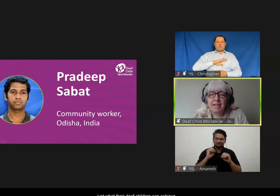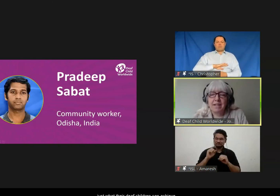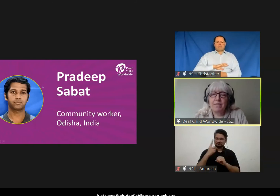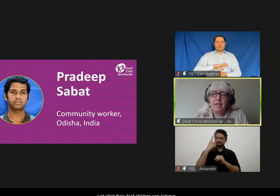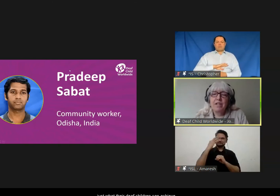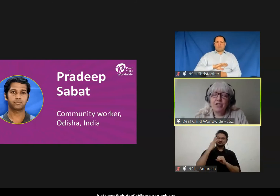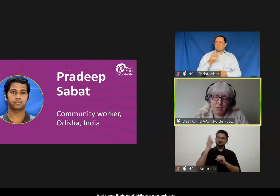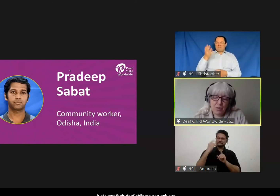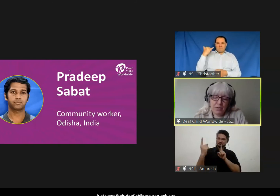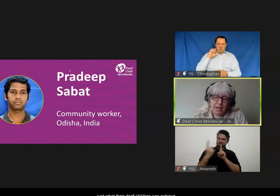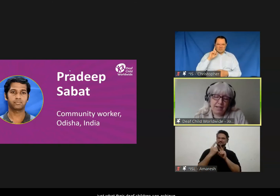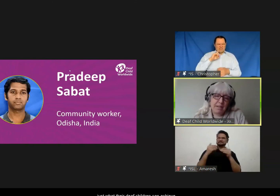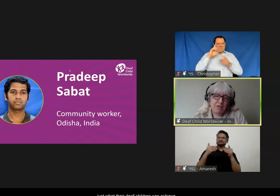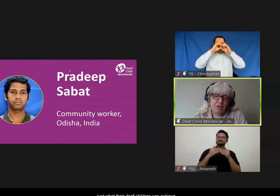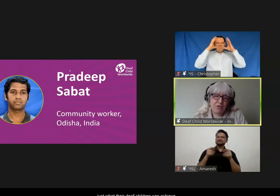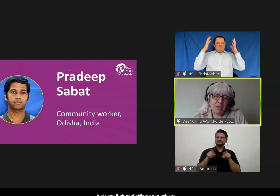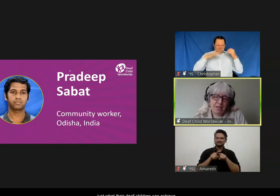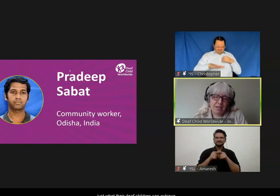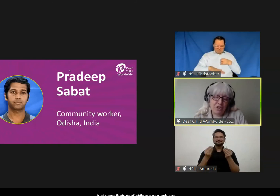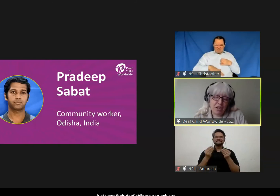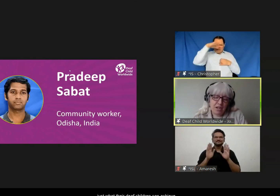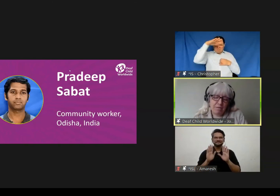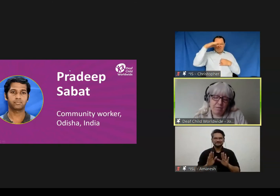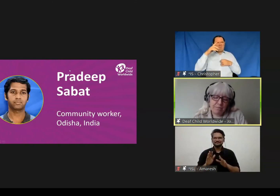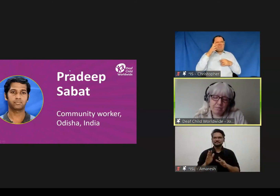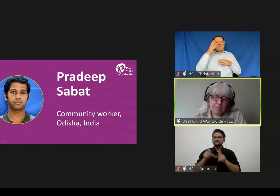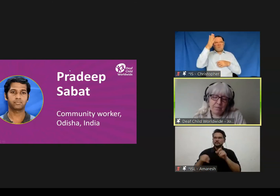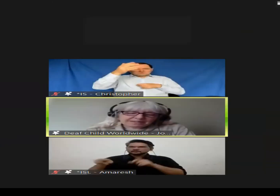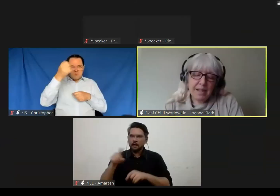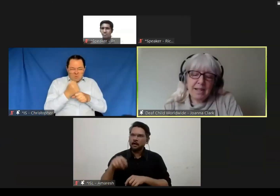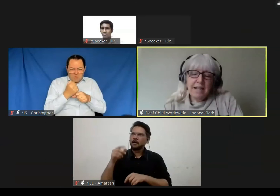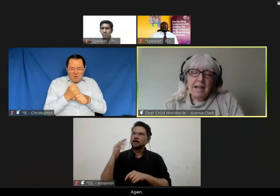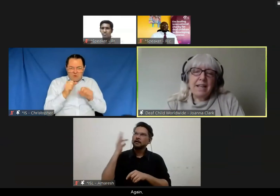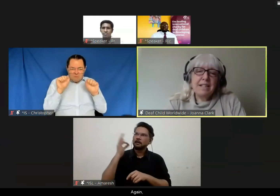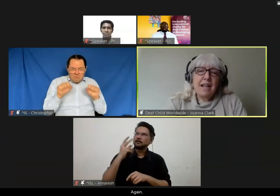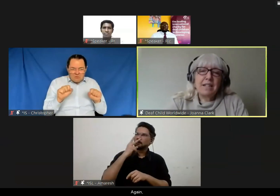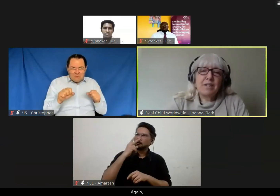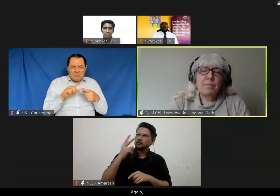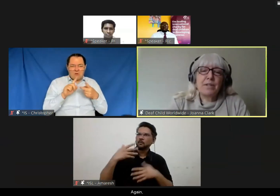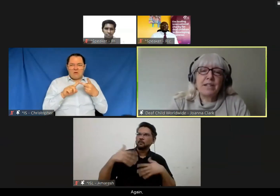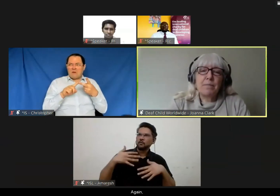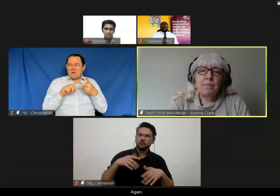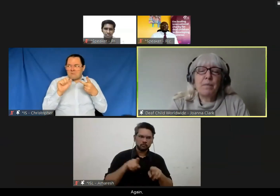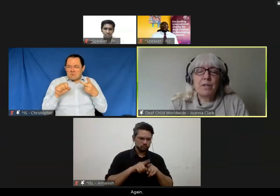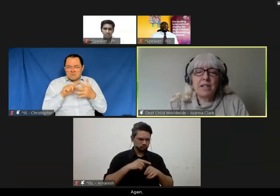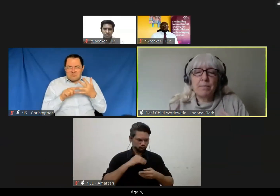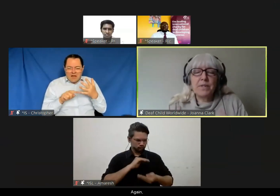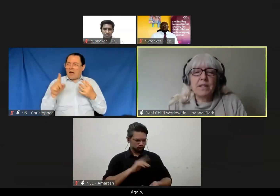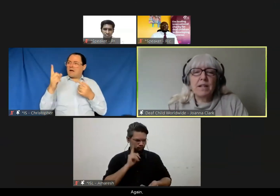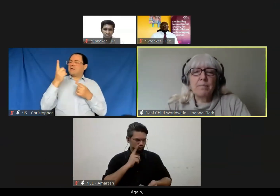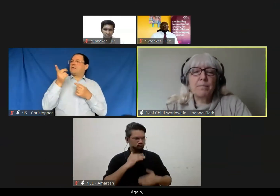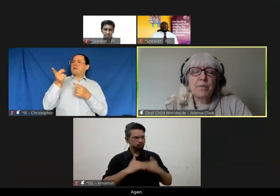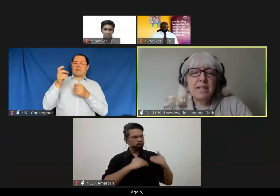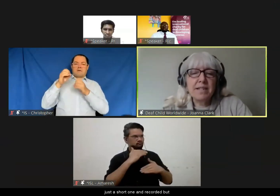understanding of just what their deaf children can achieve. Again, as